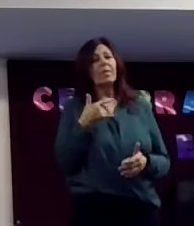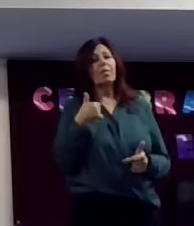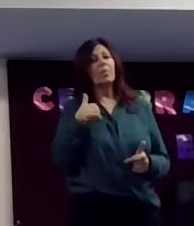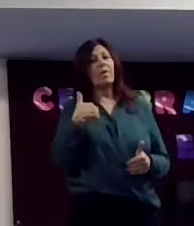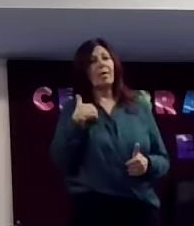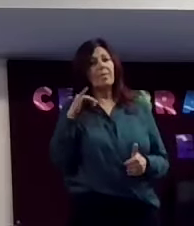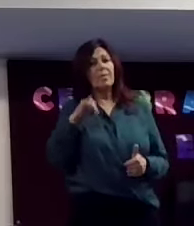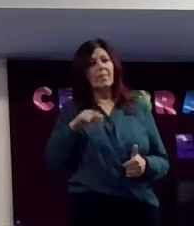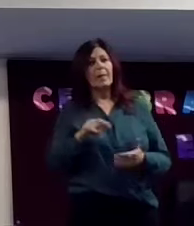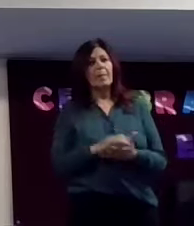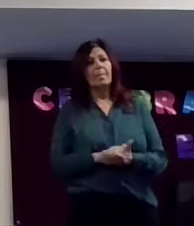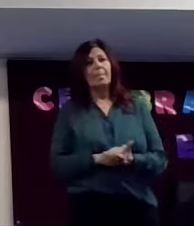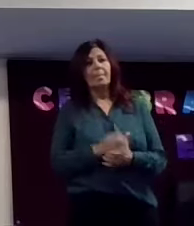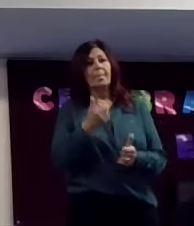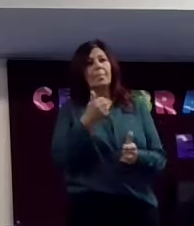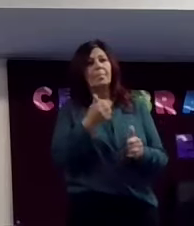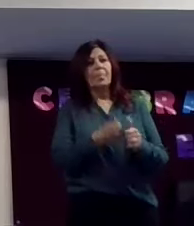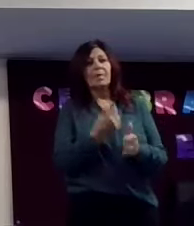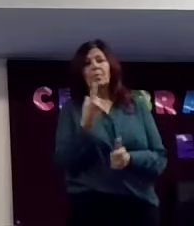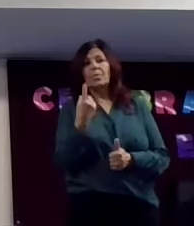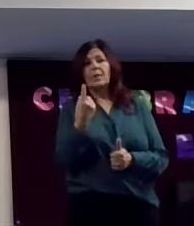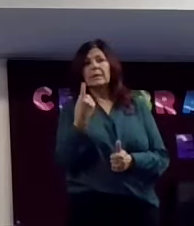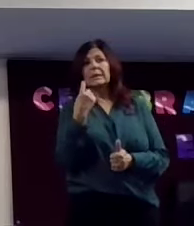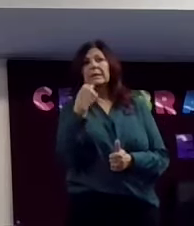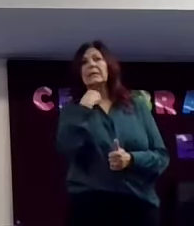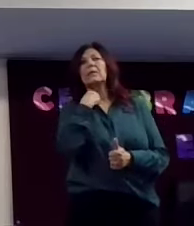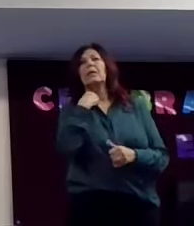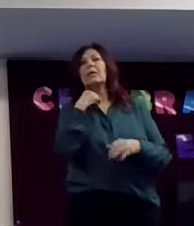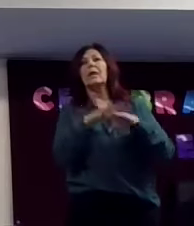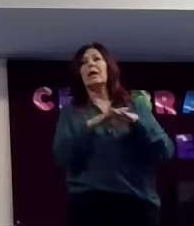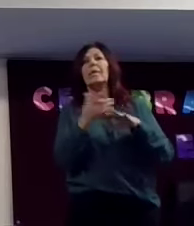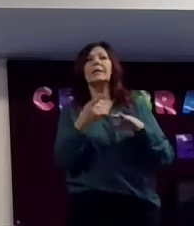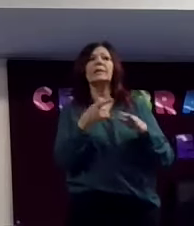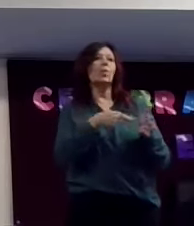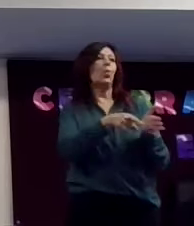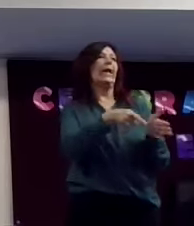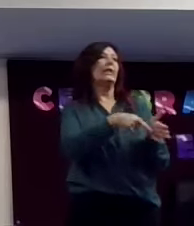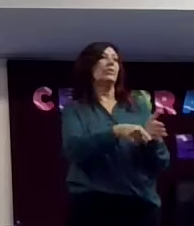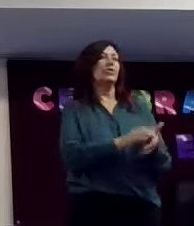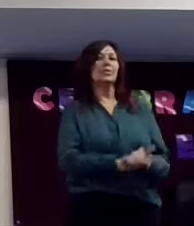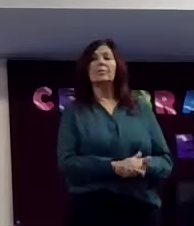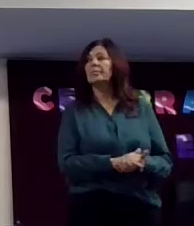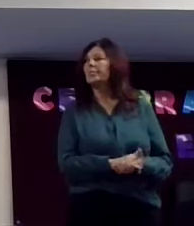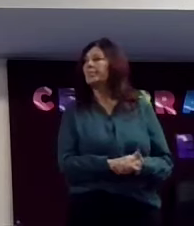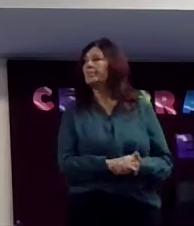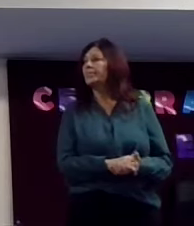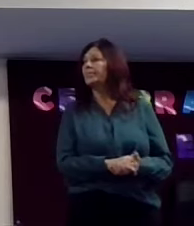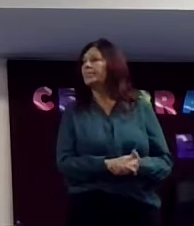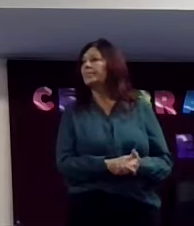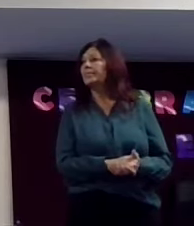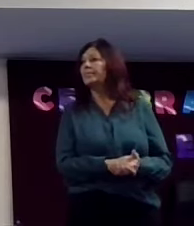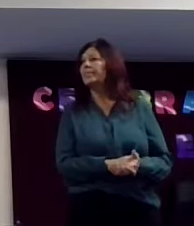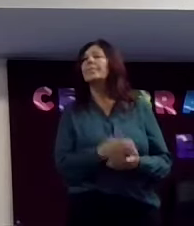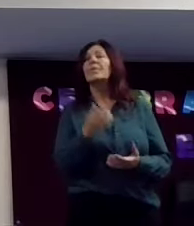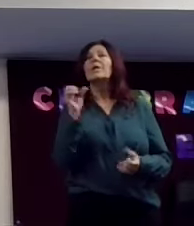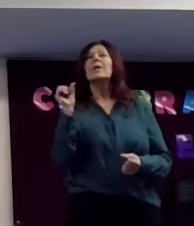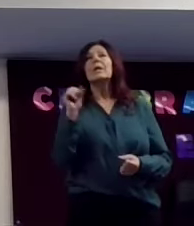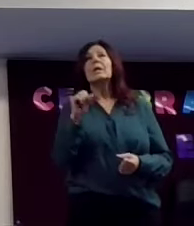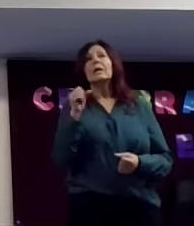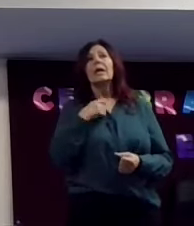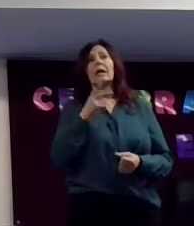we have that because everybody is stuck in livable wage. Sure. So, you know, I